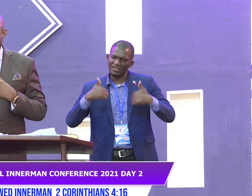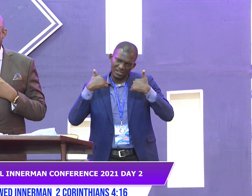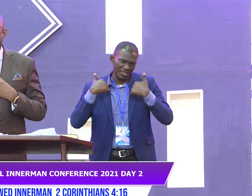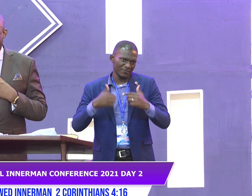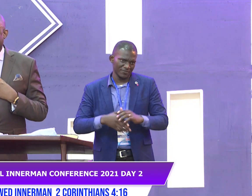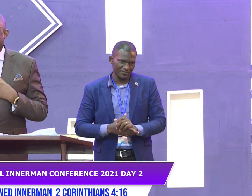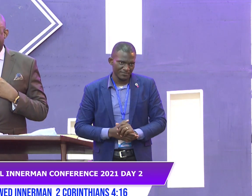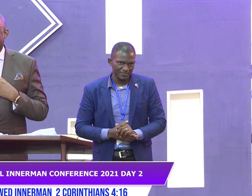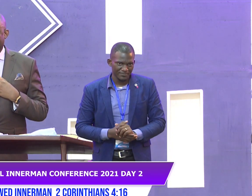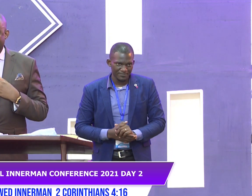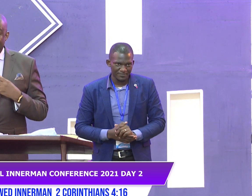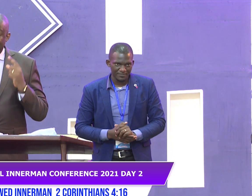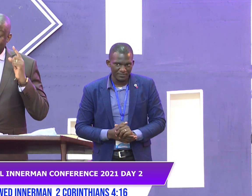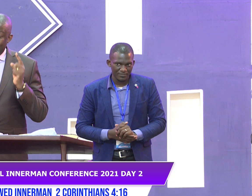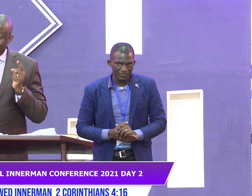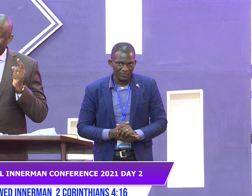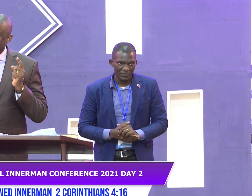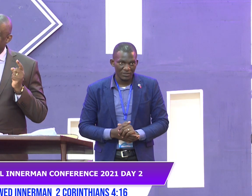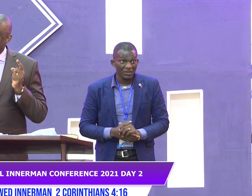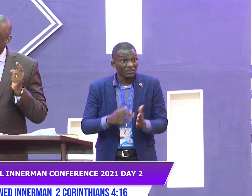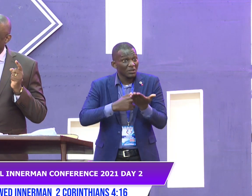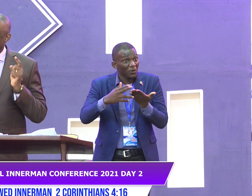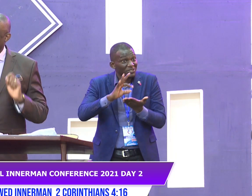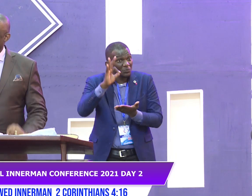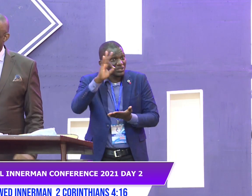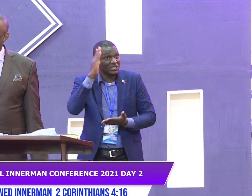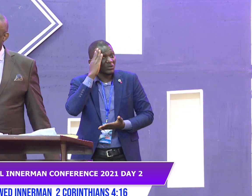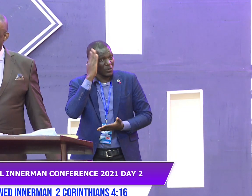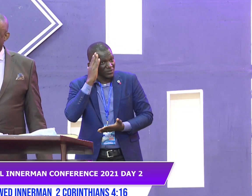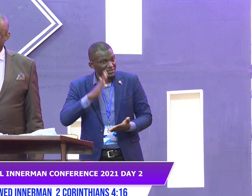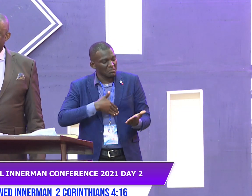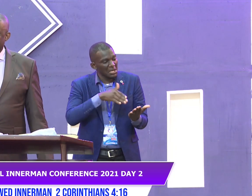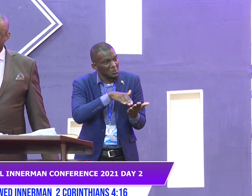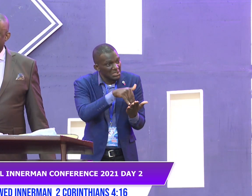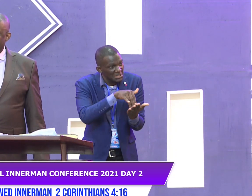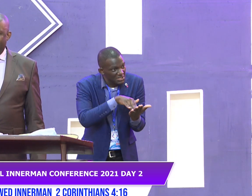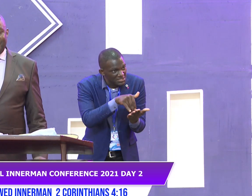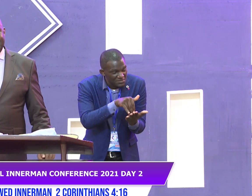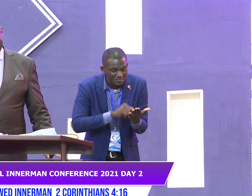For the glorious work he has done in my life. He knows my weakness.